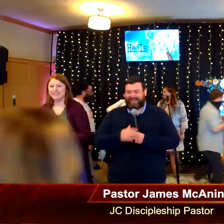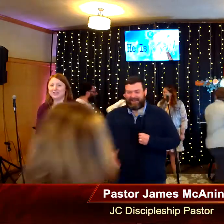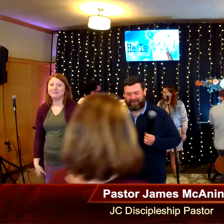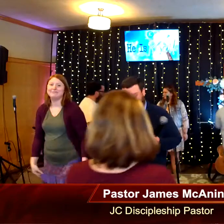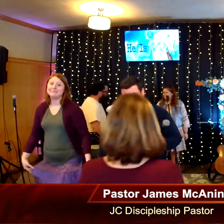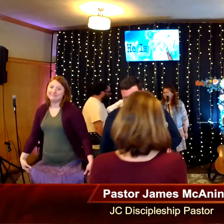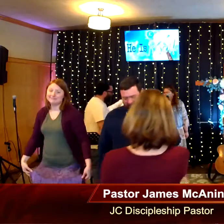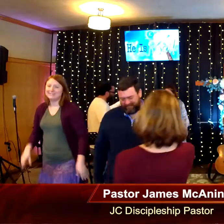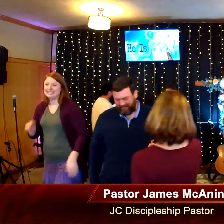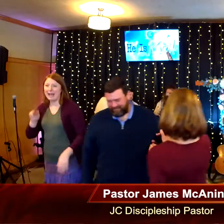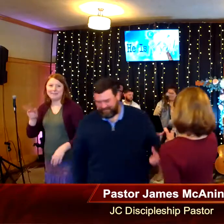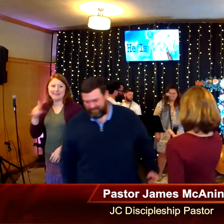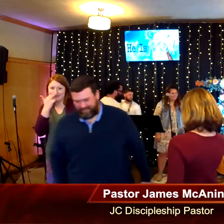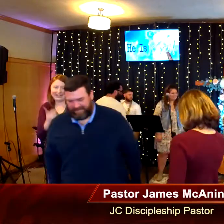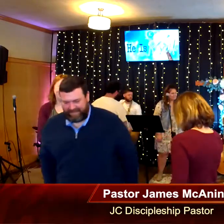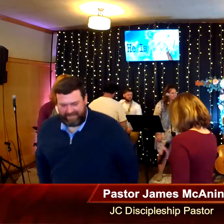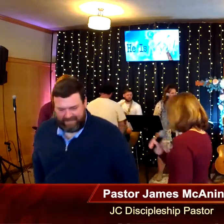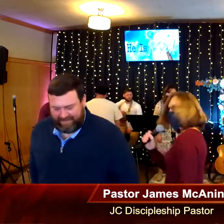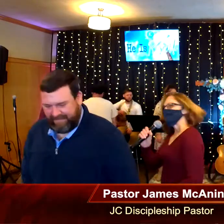There you go.